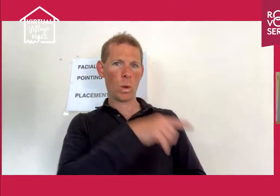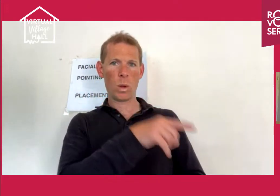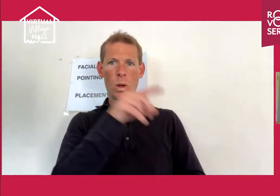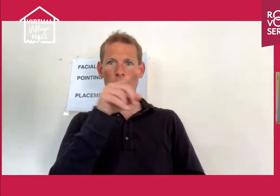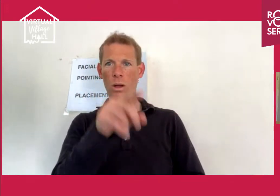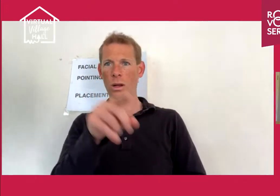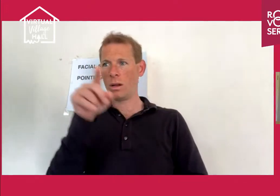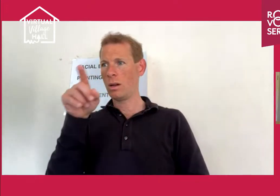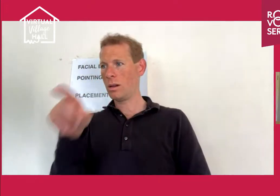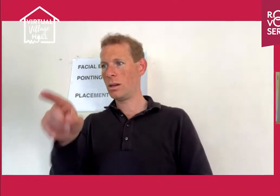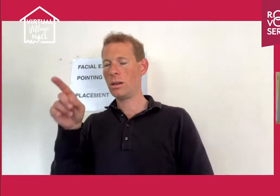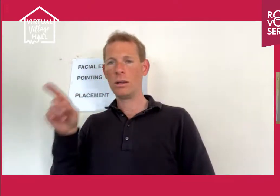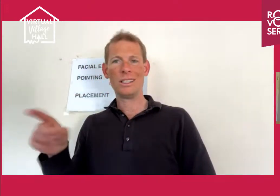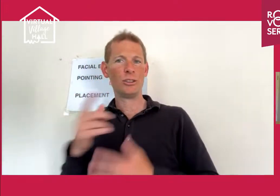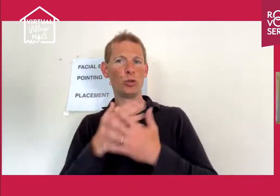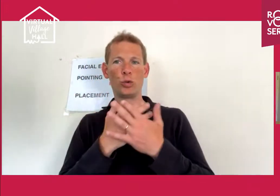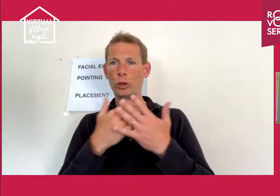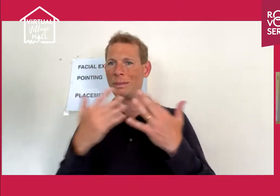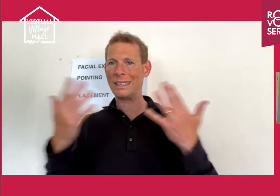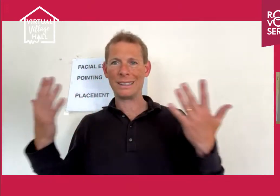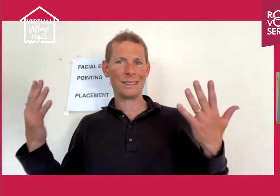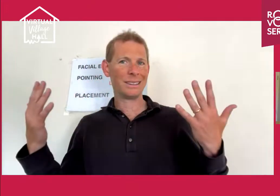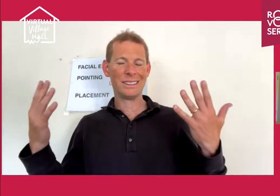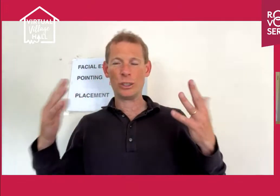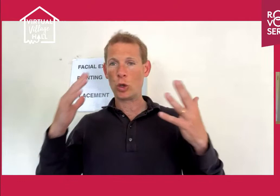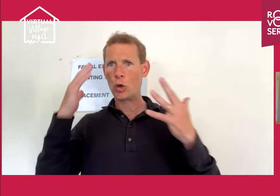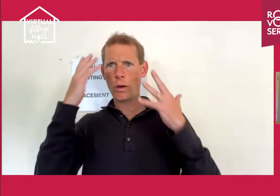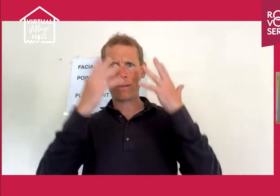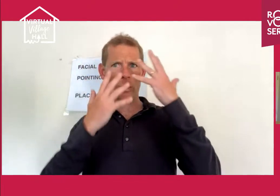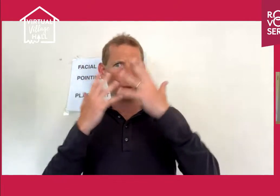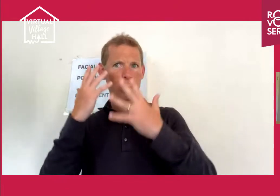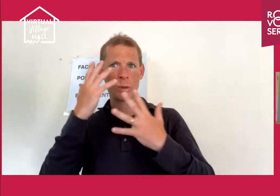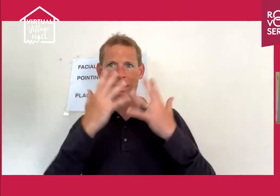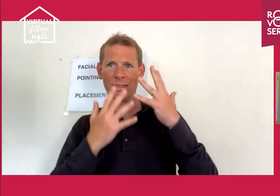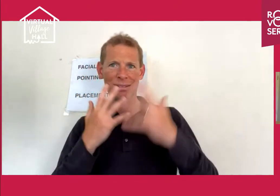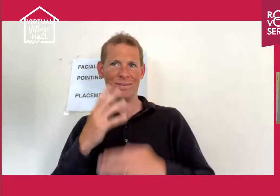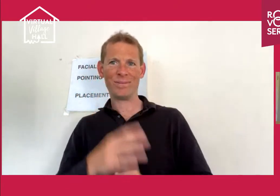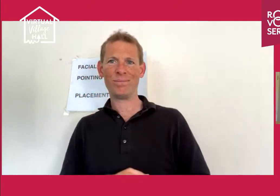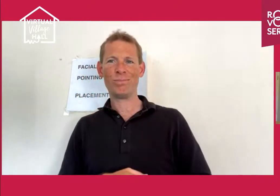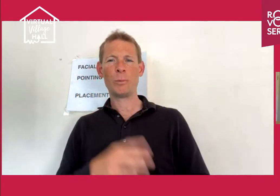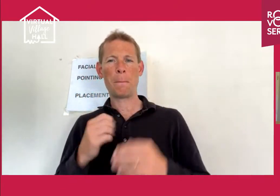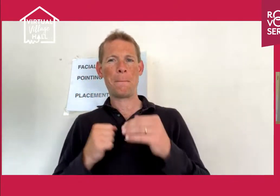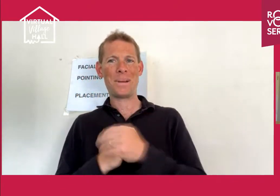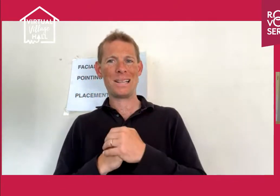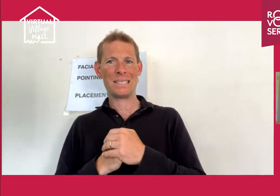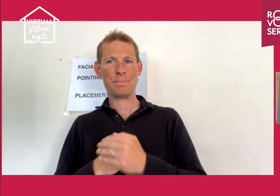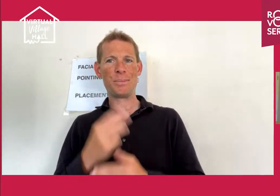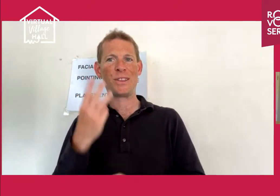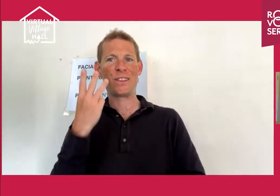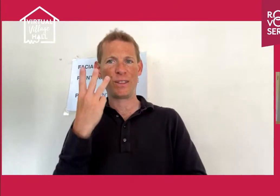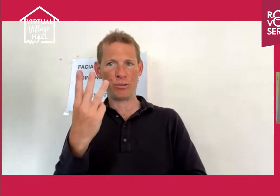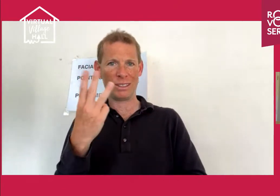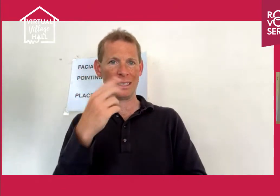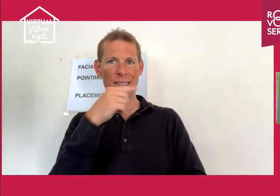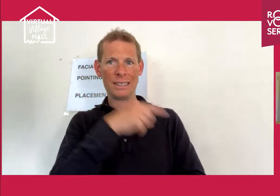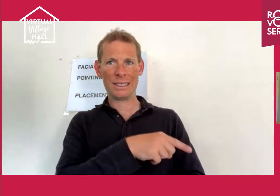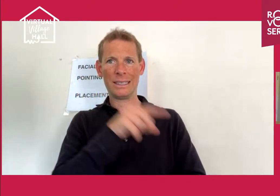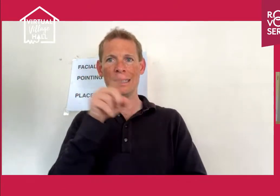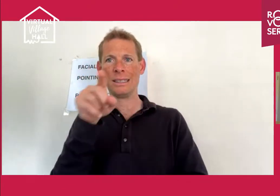I think because if there are more than three, it's very difficult. There's too many people to set up four people in the imaginary space. So we can do